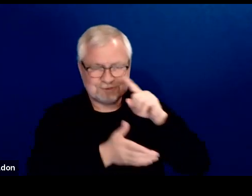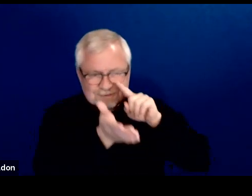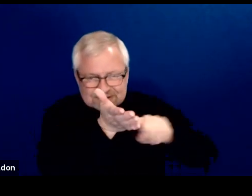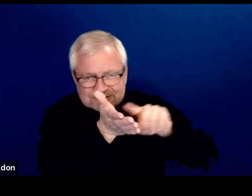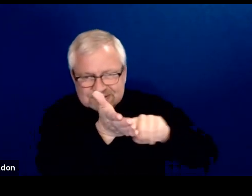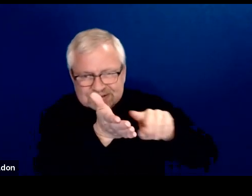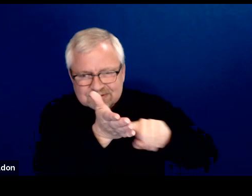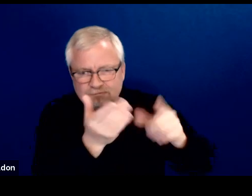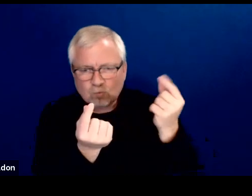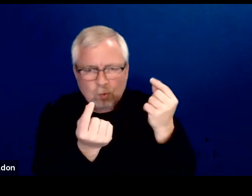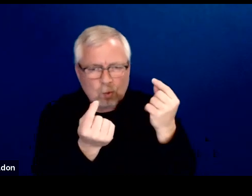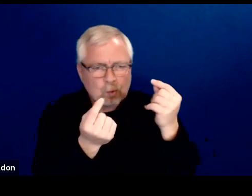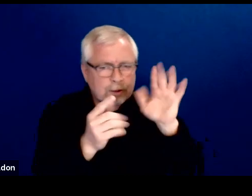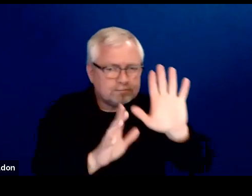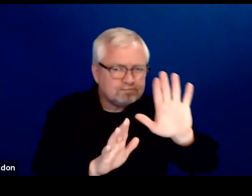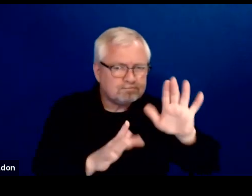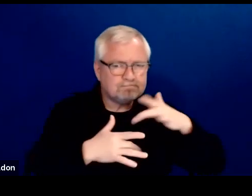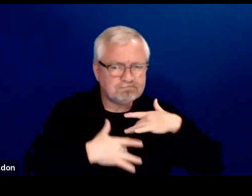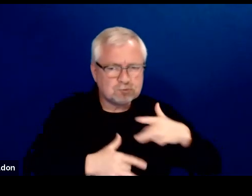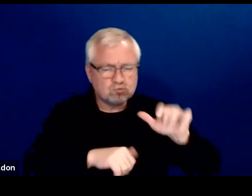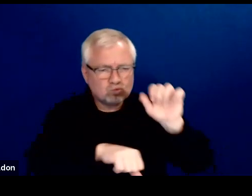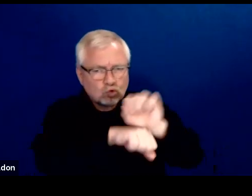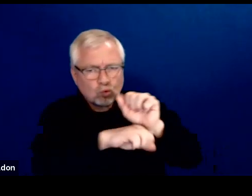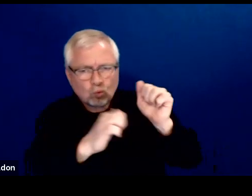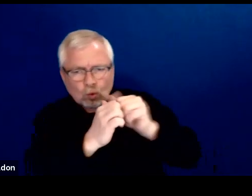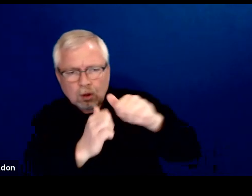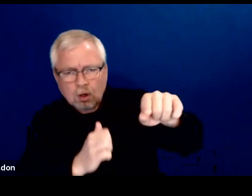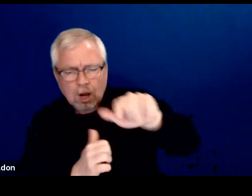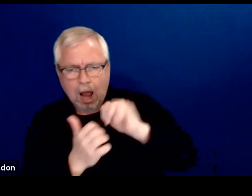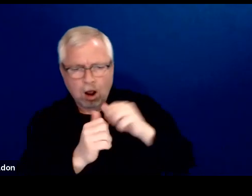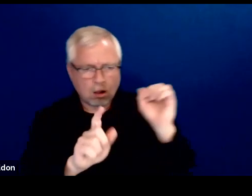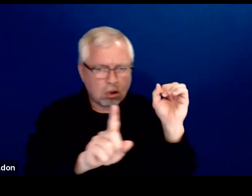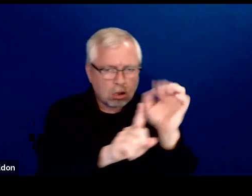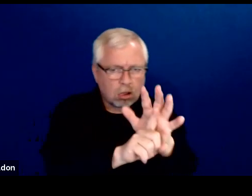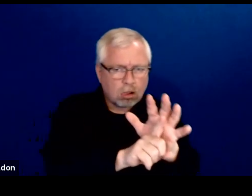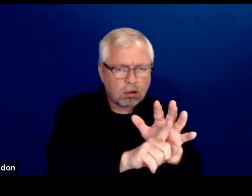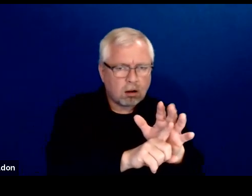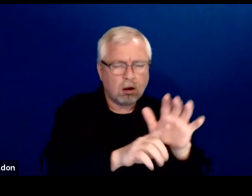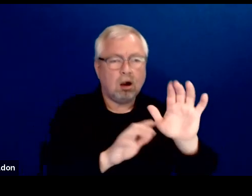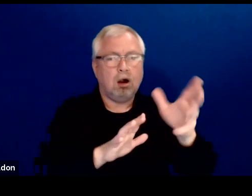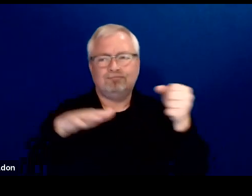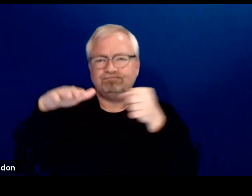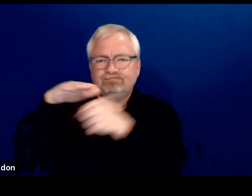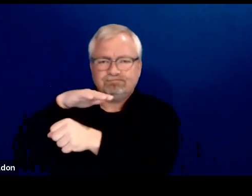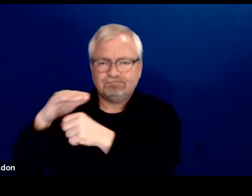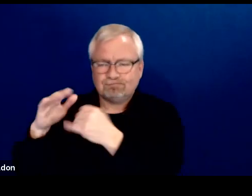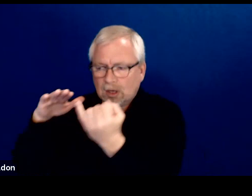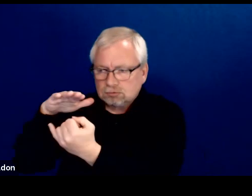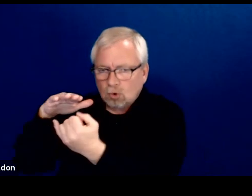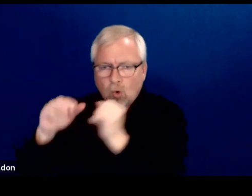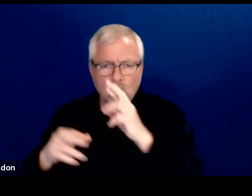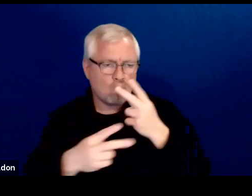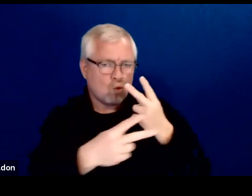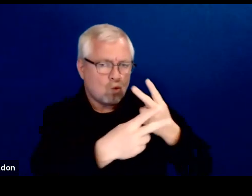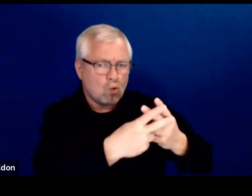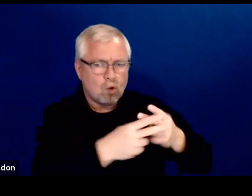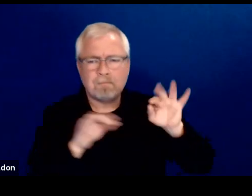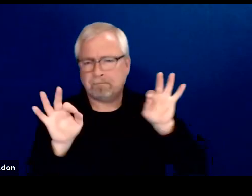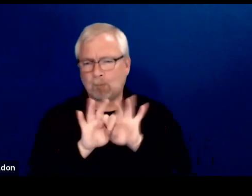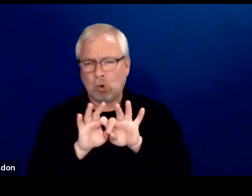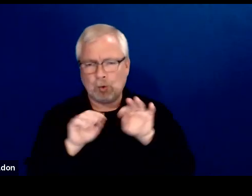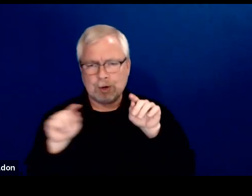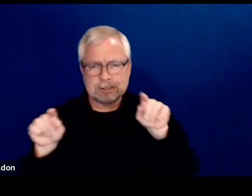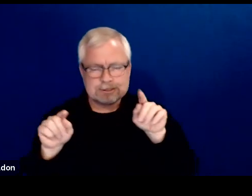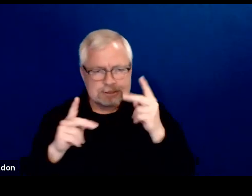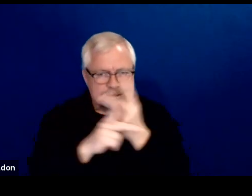with people who've been exposed and their contacts to try to isolate and quarantine. That continues to be critical. But the serologic testing that the